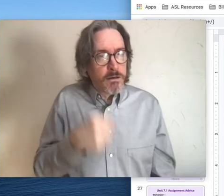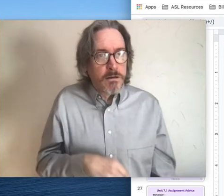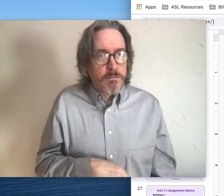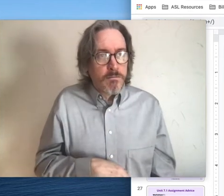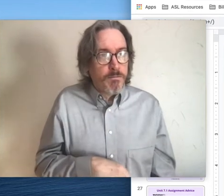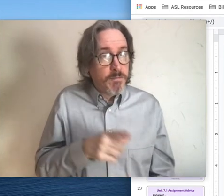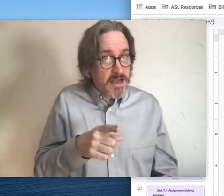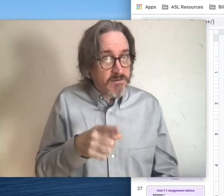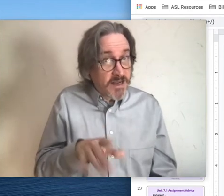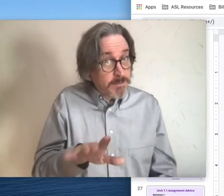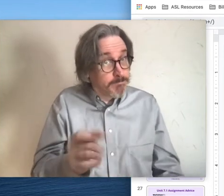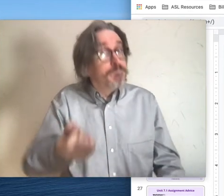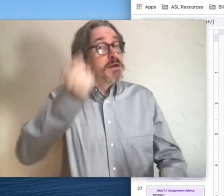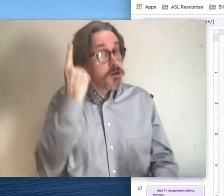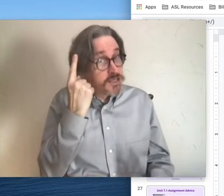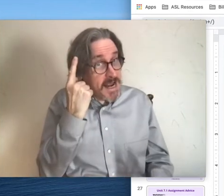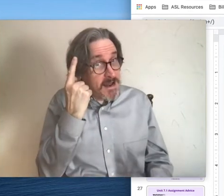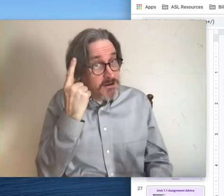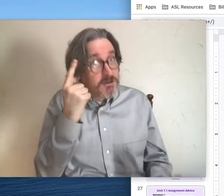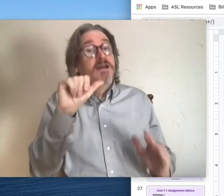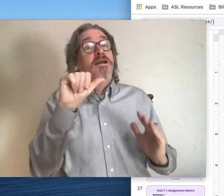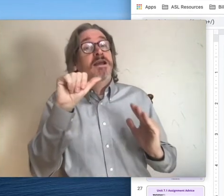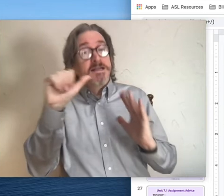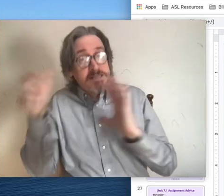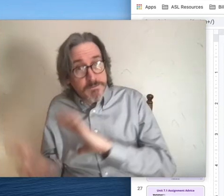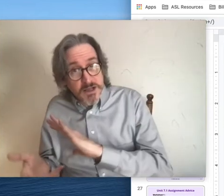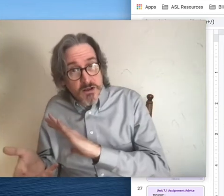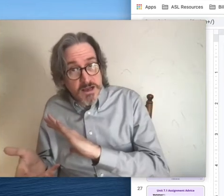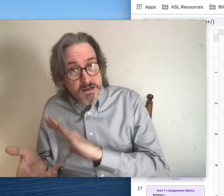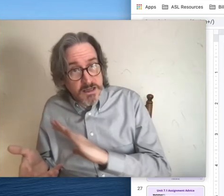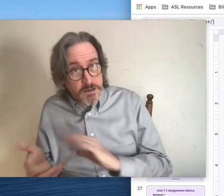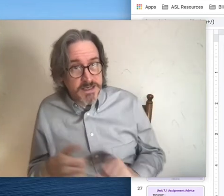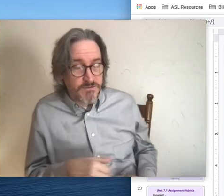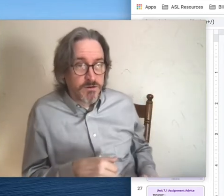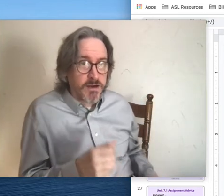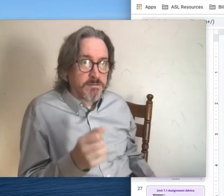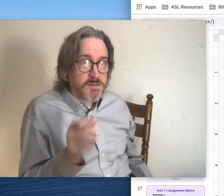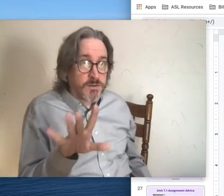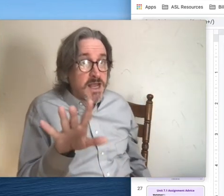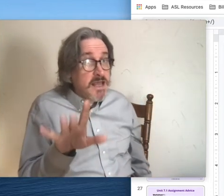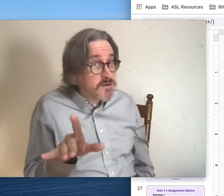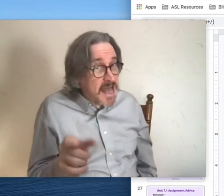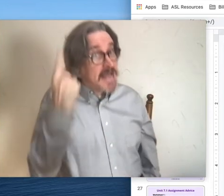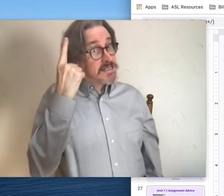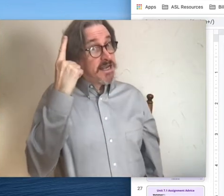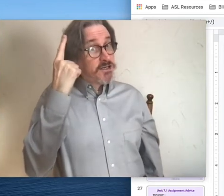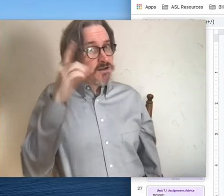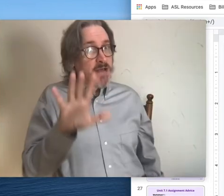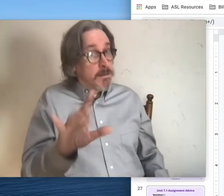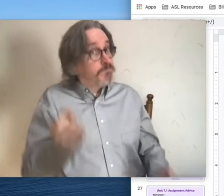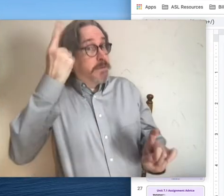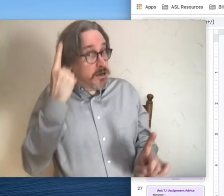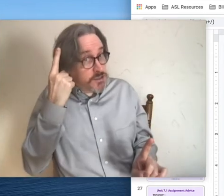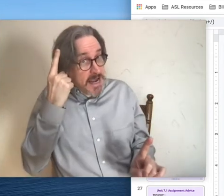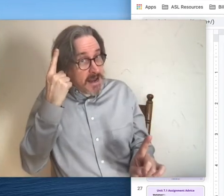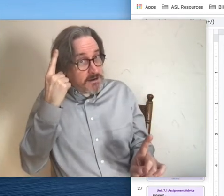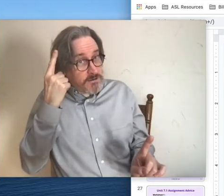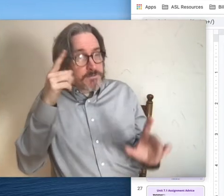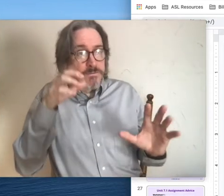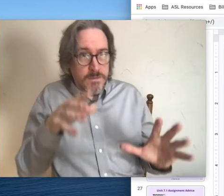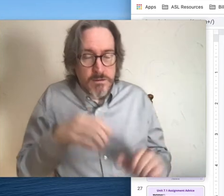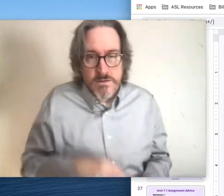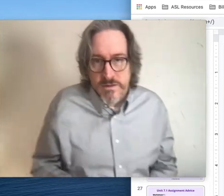understand, kind of like but understand, it's something like a little bit different, right? So there's that hesitation of, but